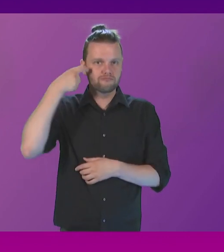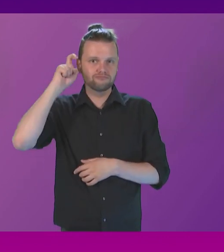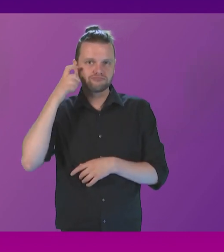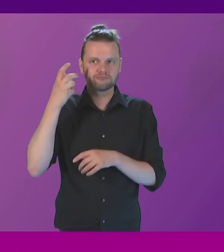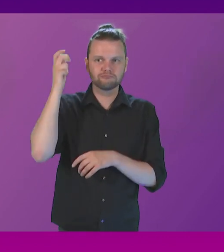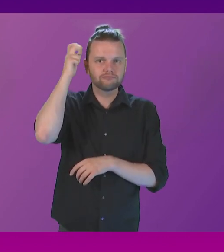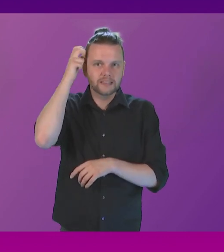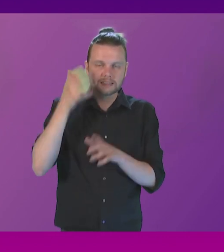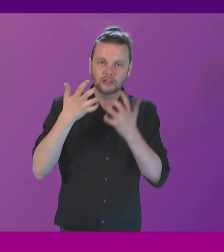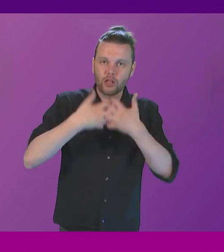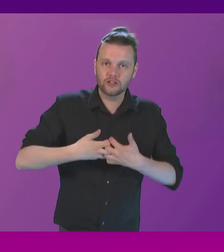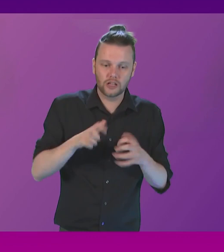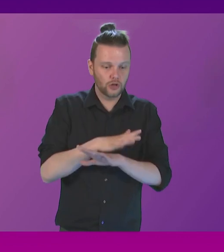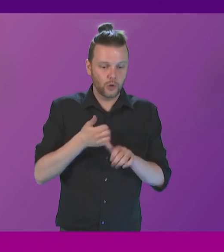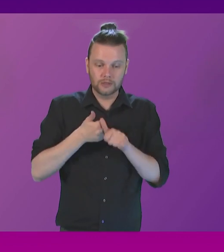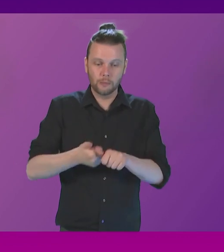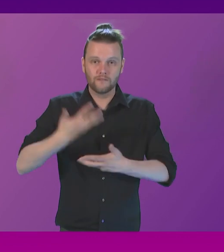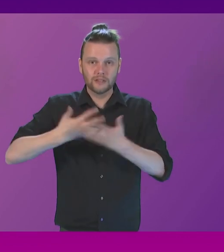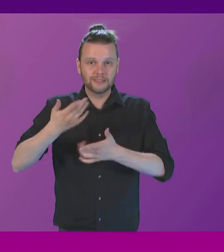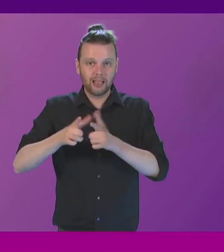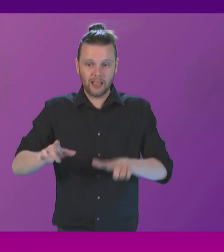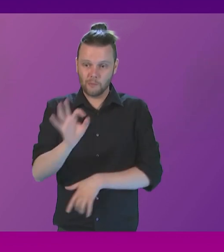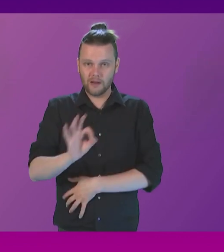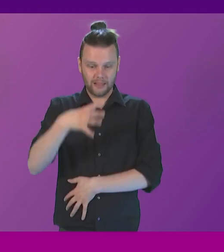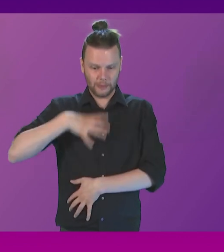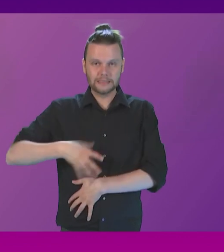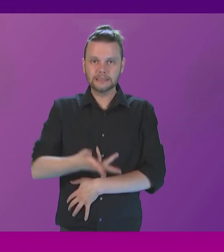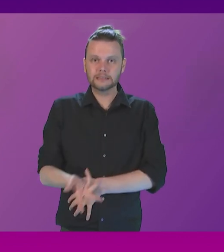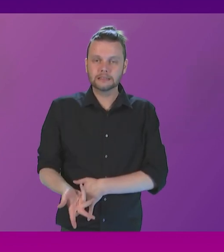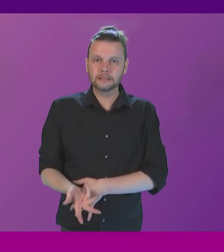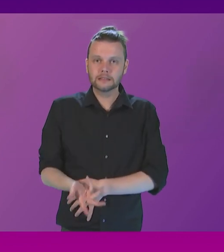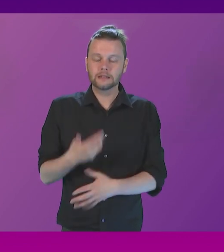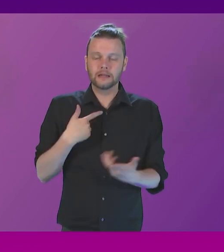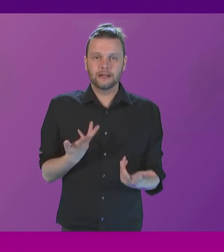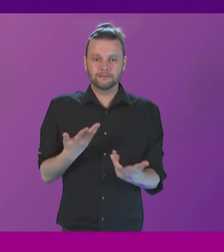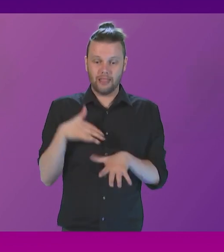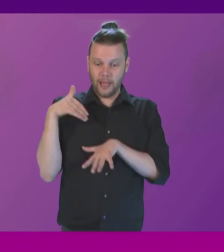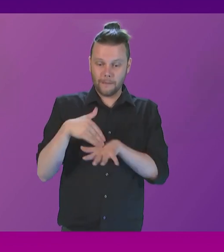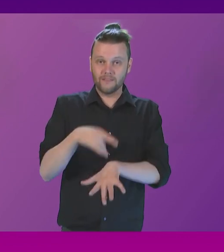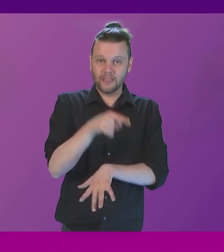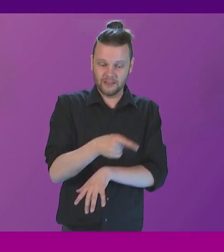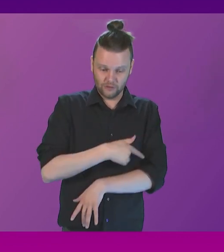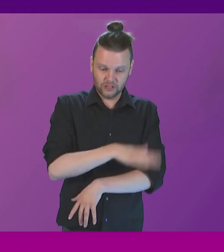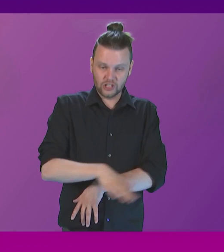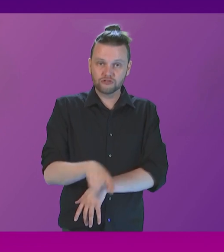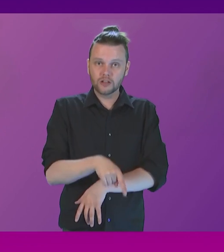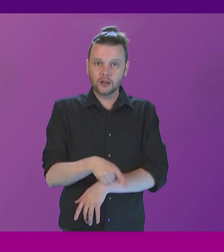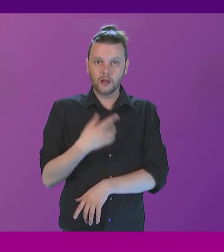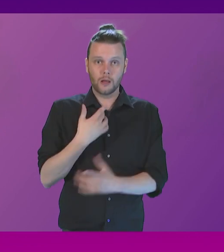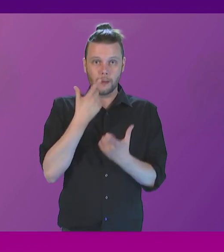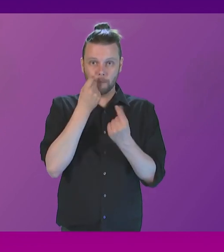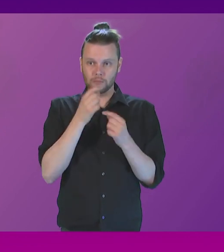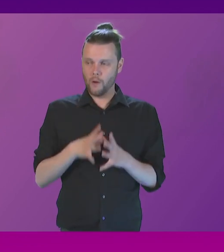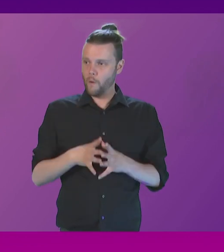and not supported to learn sign language when they needed it. And the effect of this on these children could well